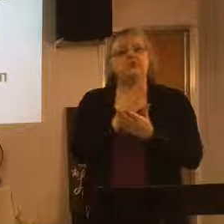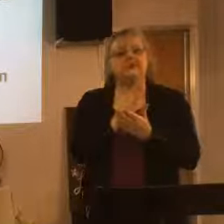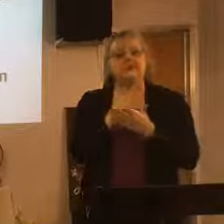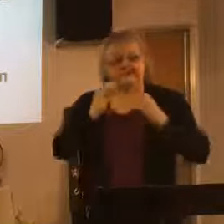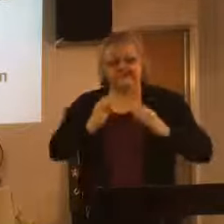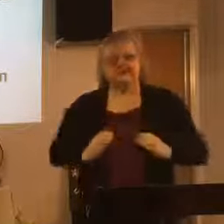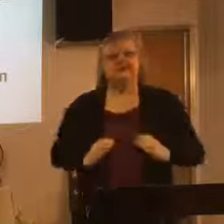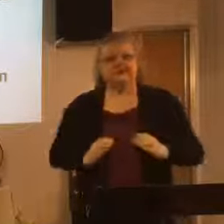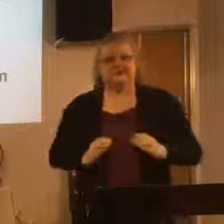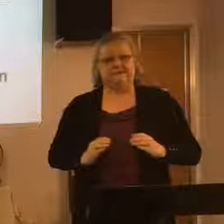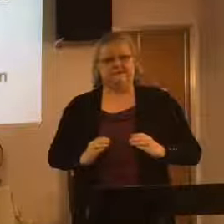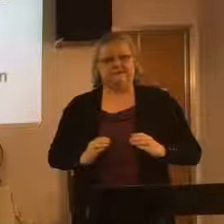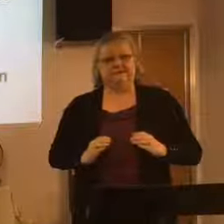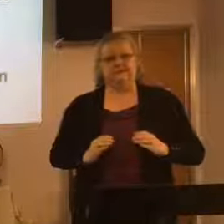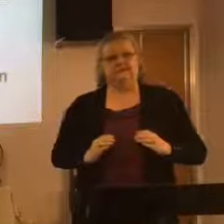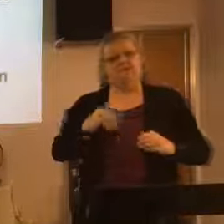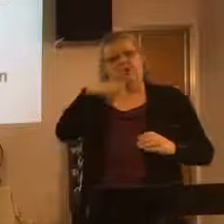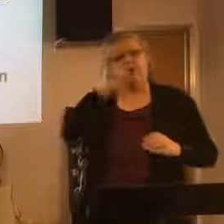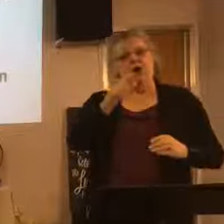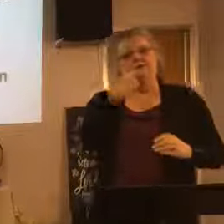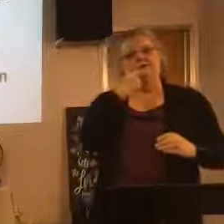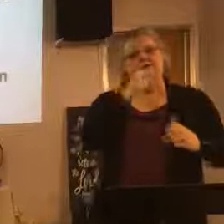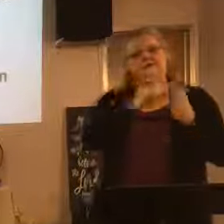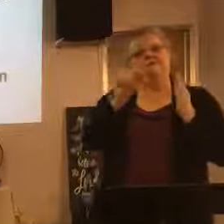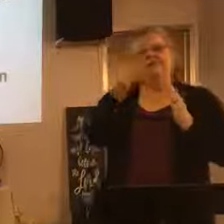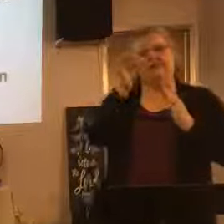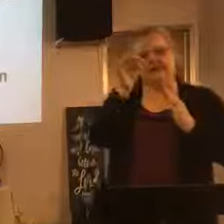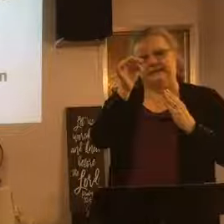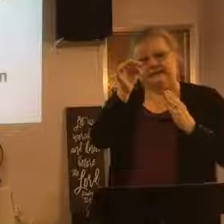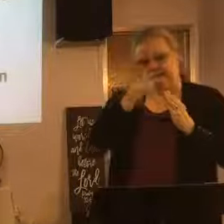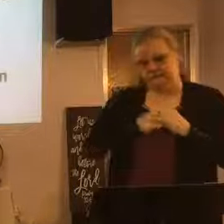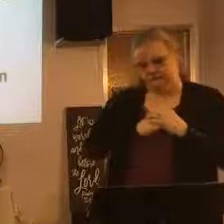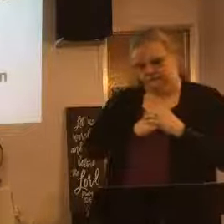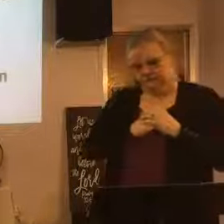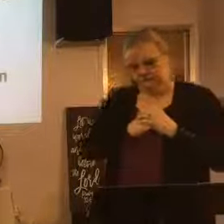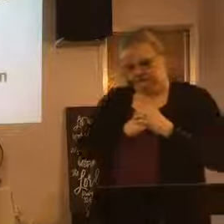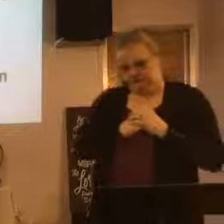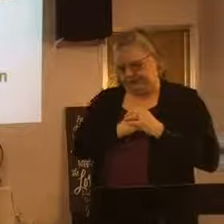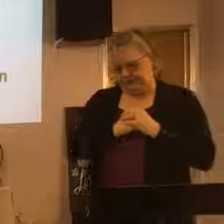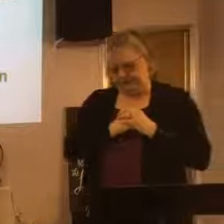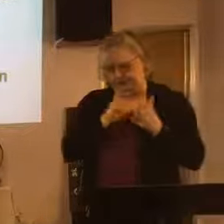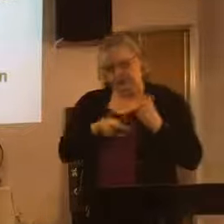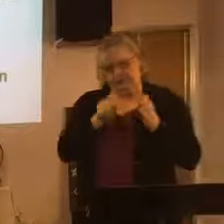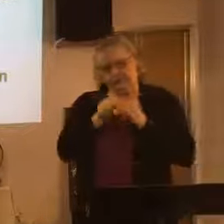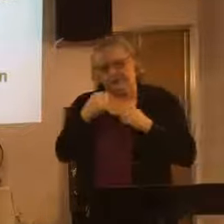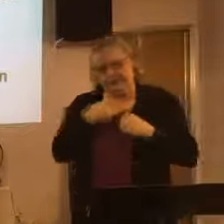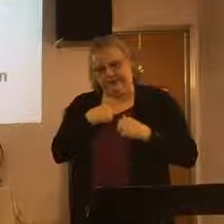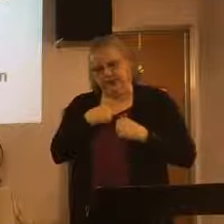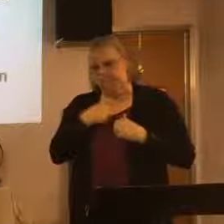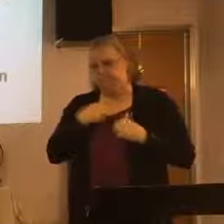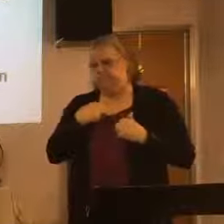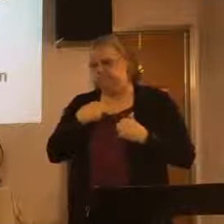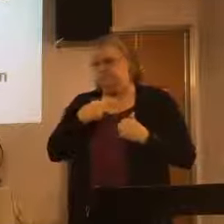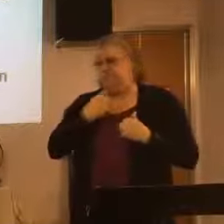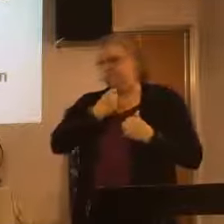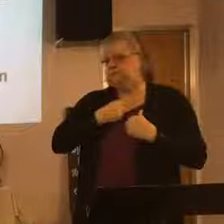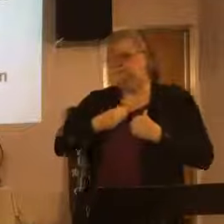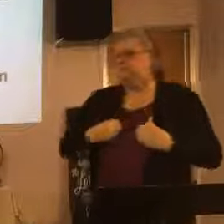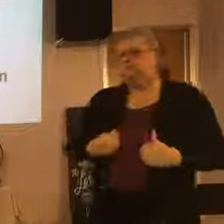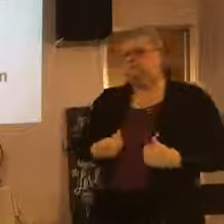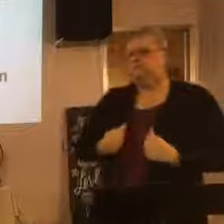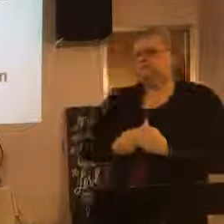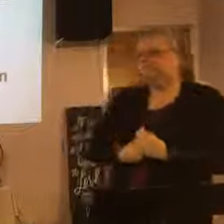citizens? So here's what he has to say in verse 19, if you'll follow along in your copy of God's